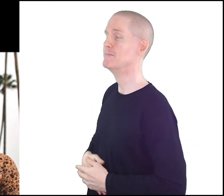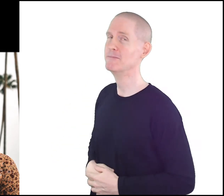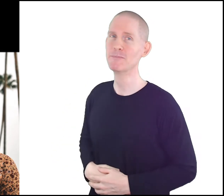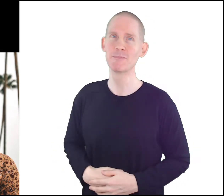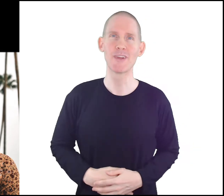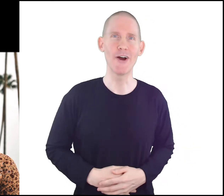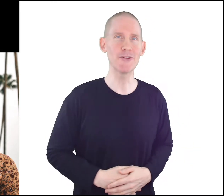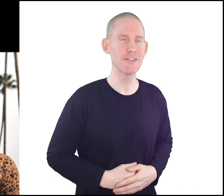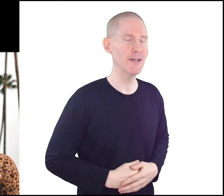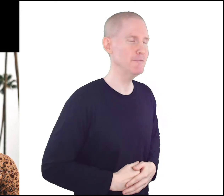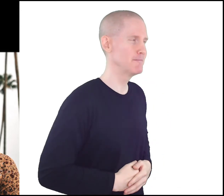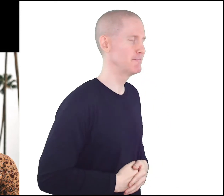Other side.